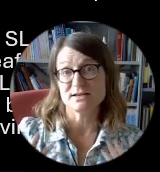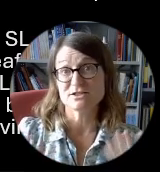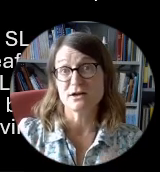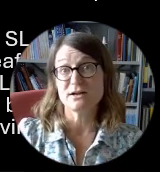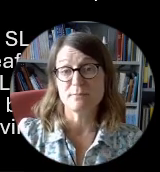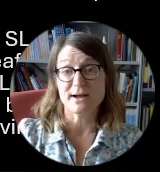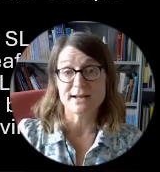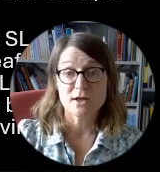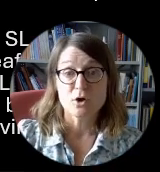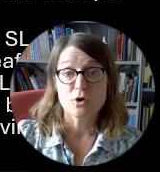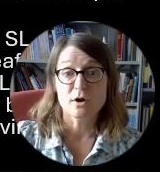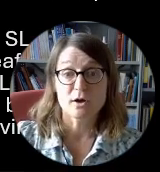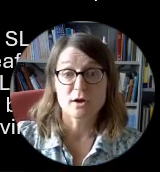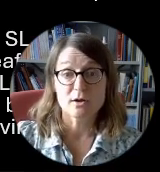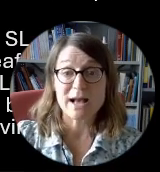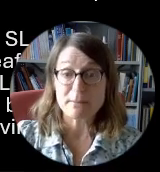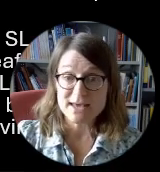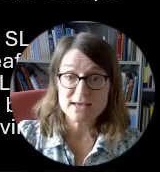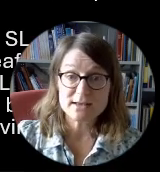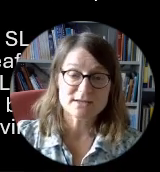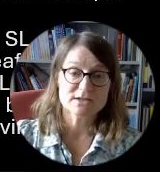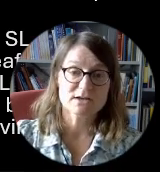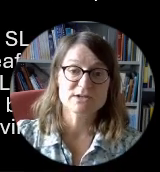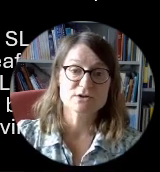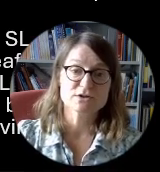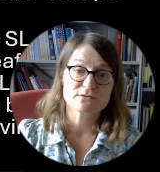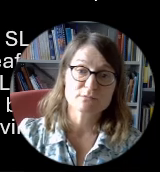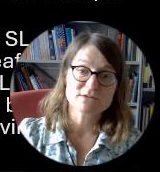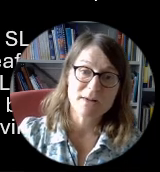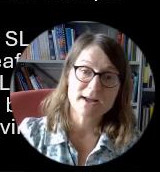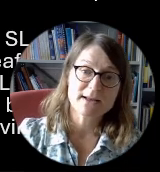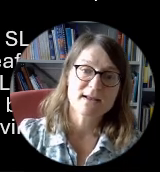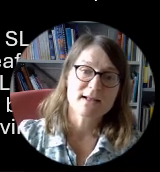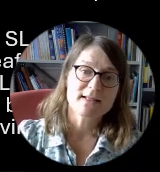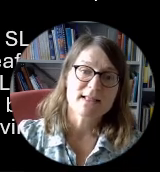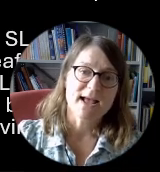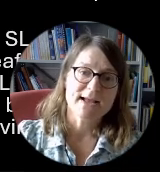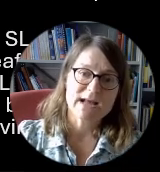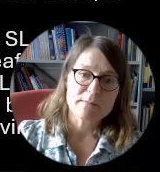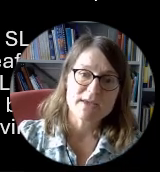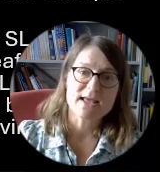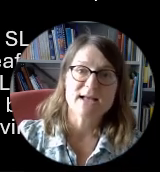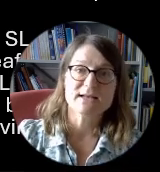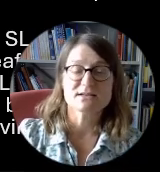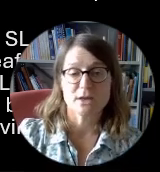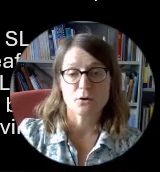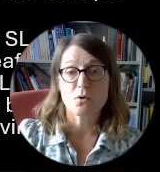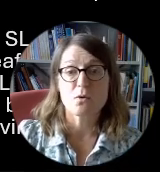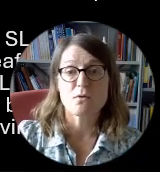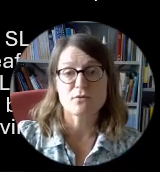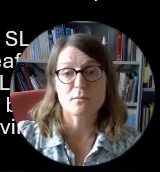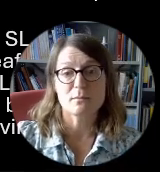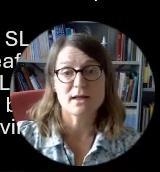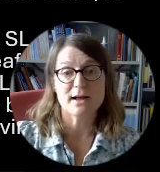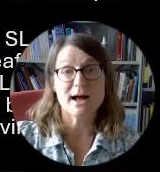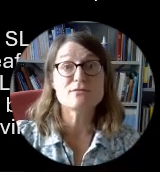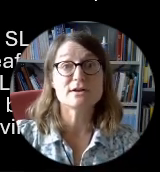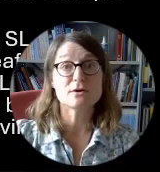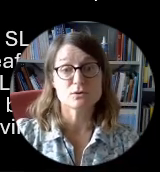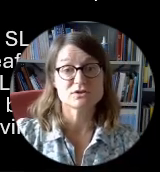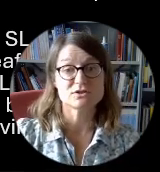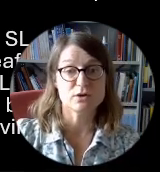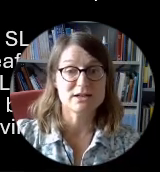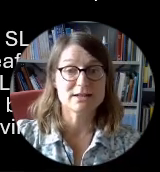documented and studied by Kamei, a researcher from Japan, and Kamei and Sanro from